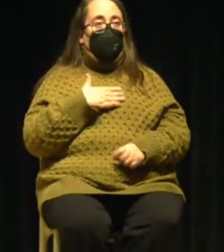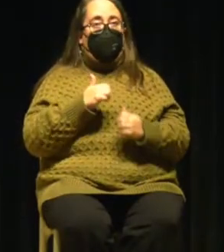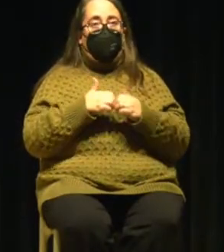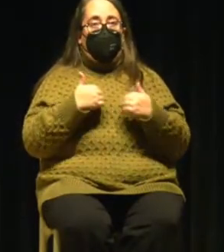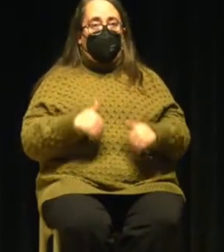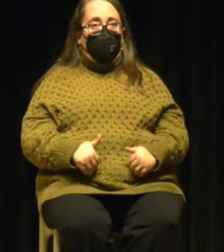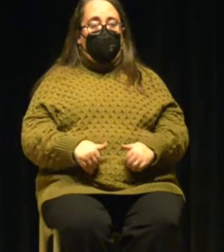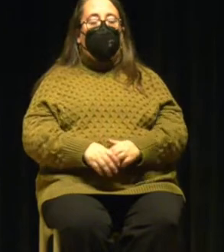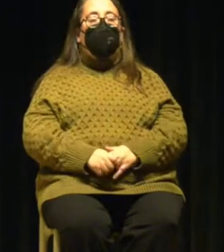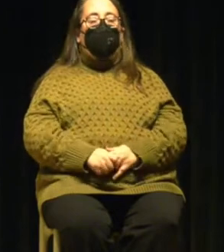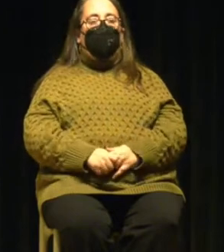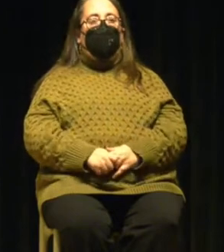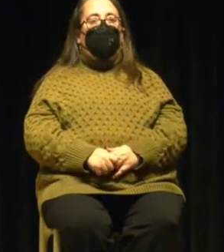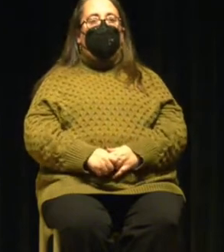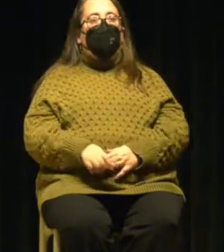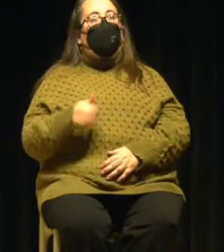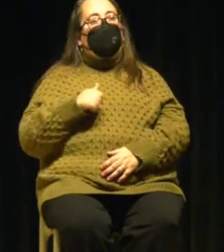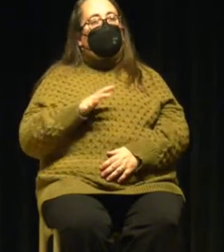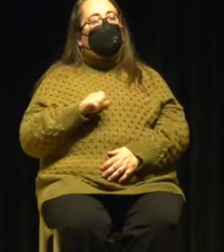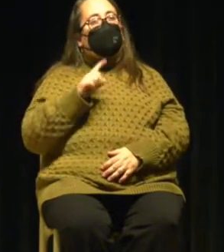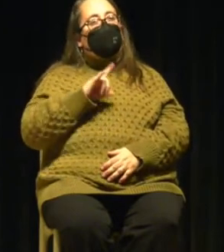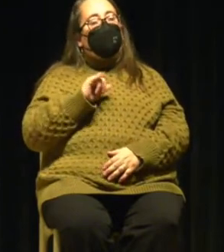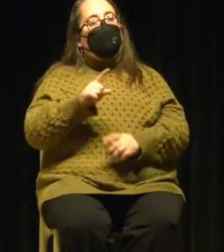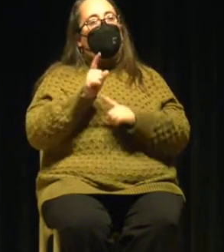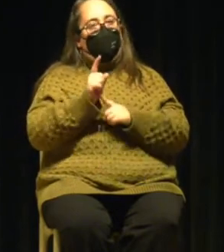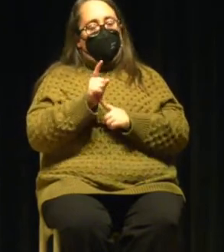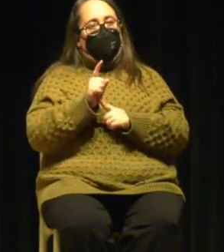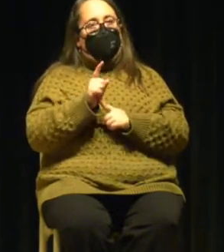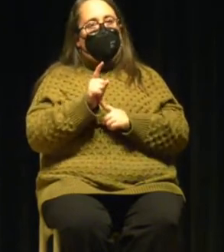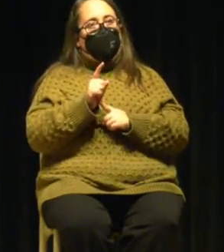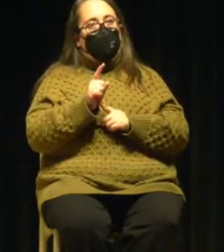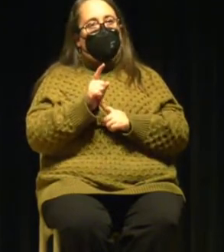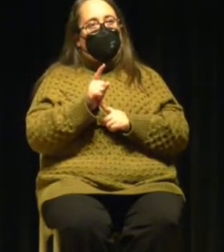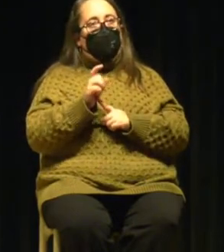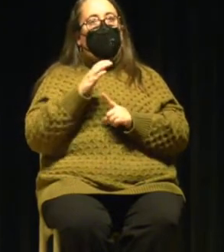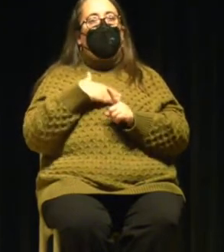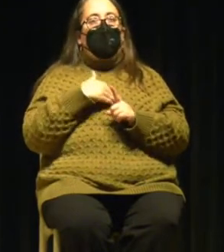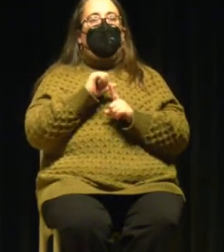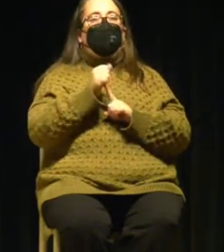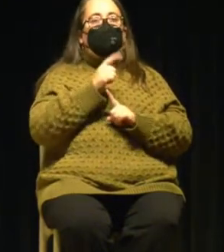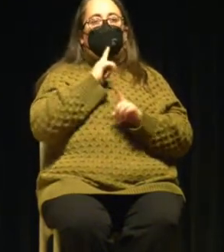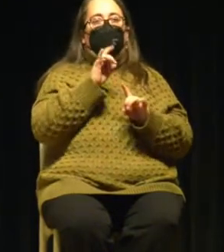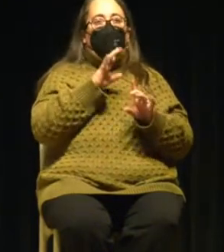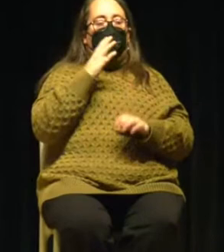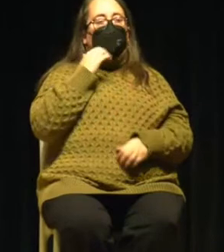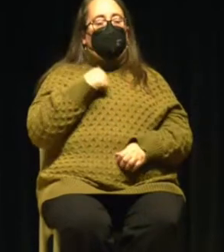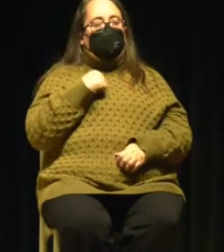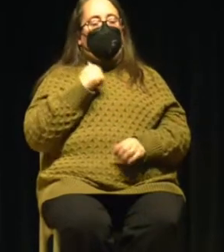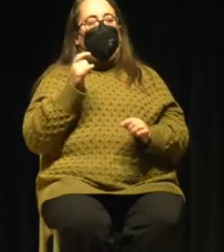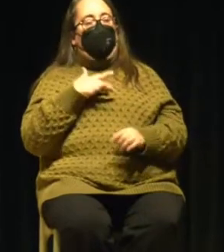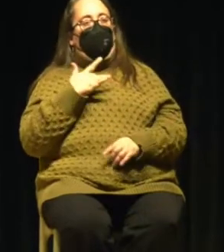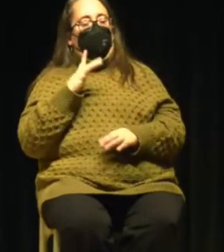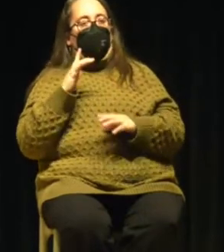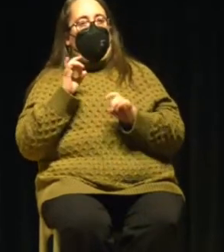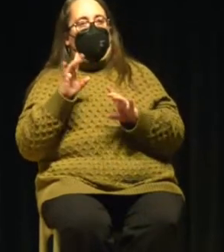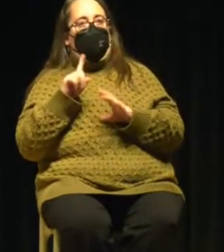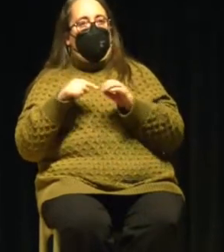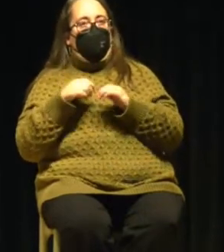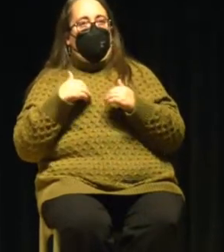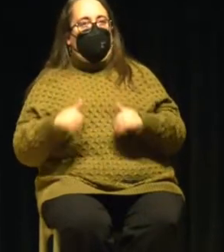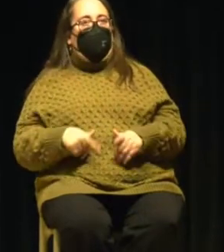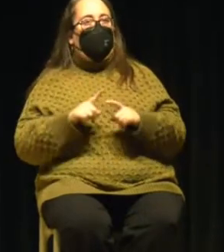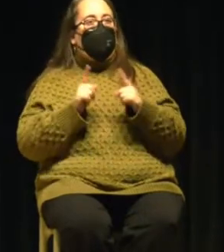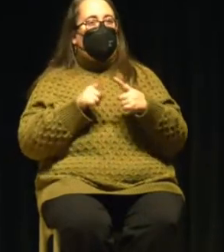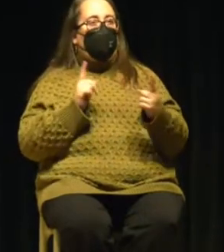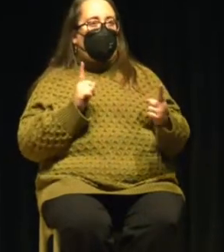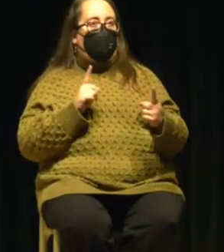body, I used to think in that moment that my circumstances are miserable because I'm miserable in my body, but it was actually the other